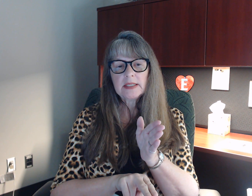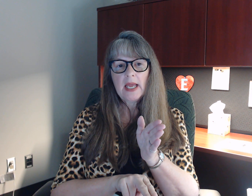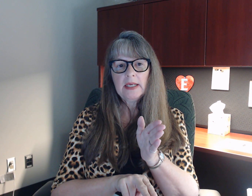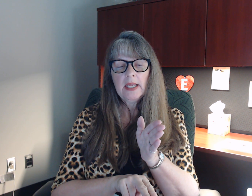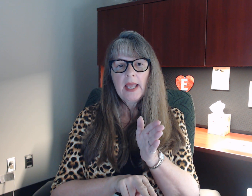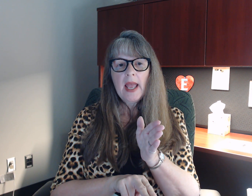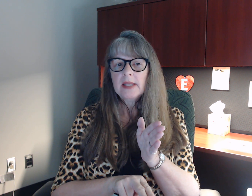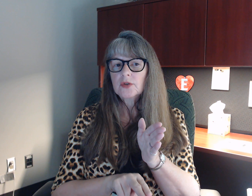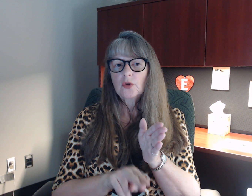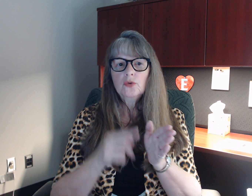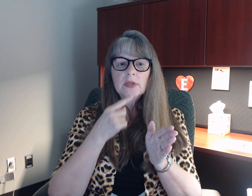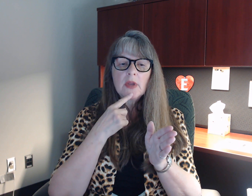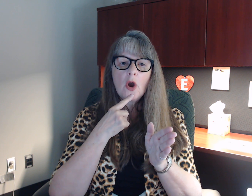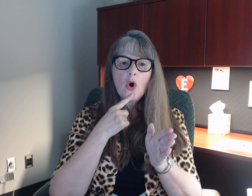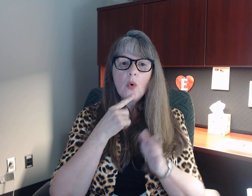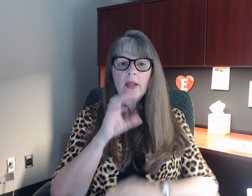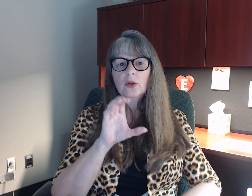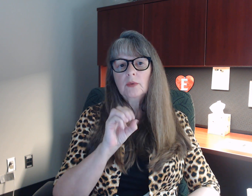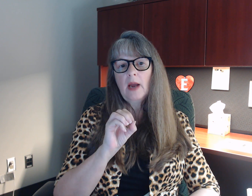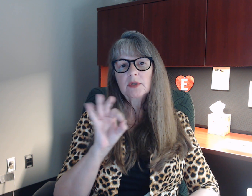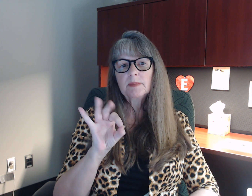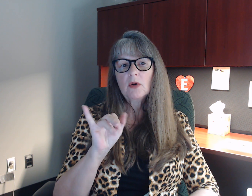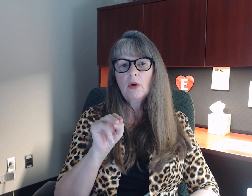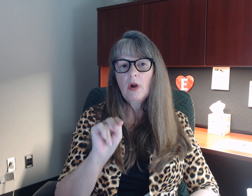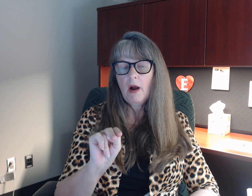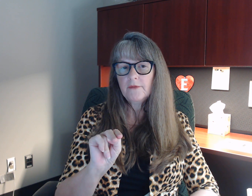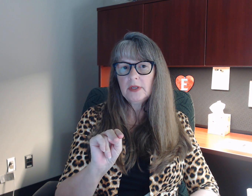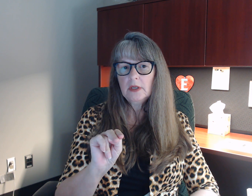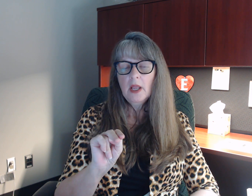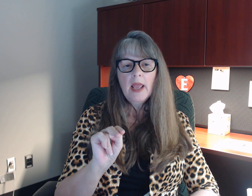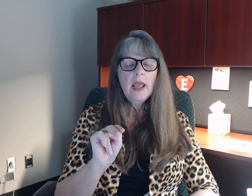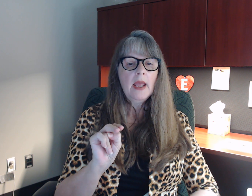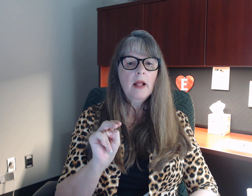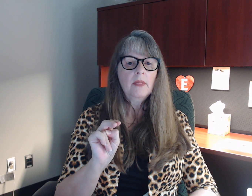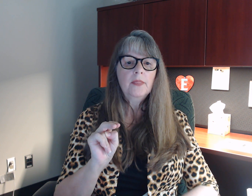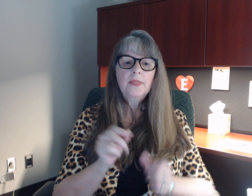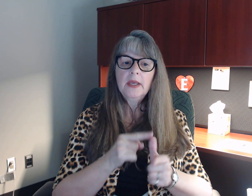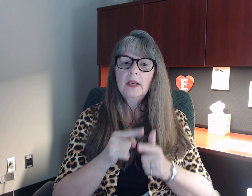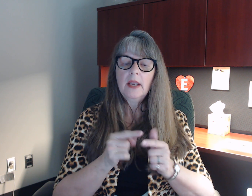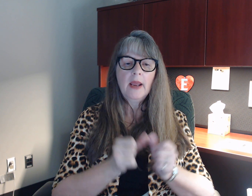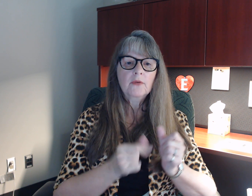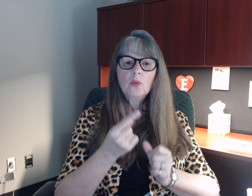done. And so you can say, oh, and I would spell coffin, and then everyone